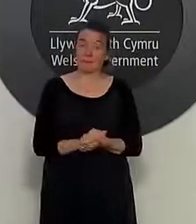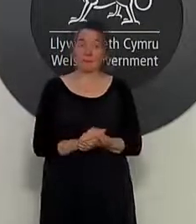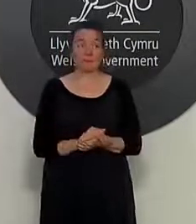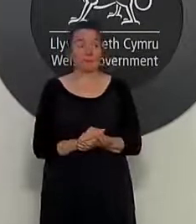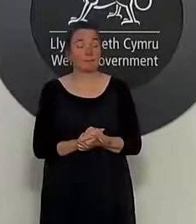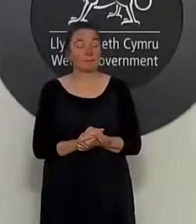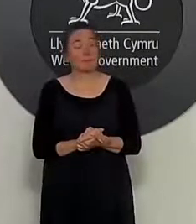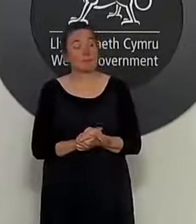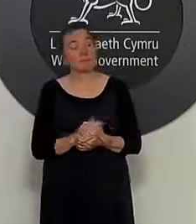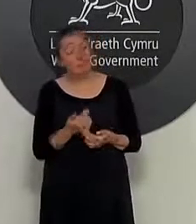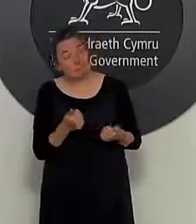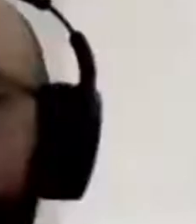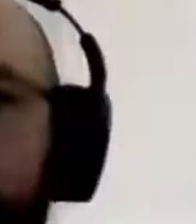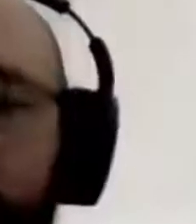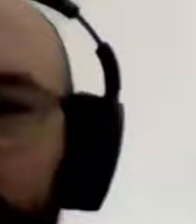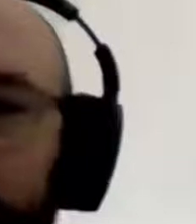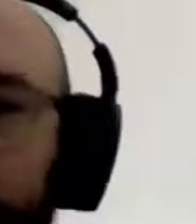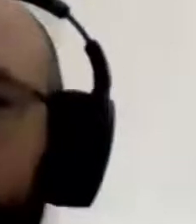Back to you, Lee.